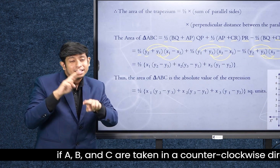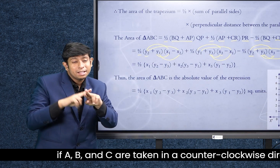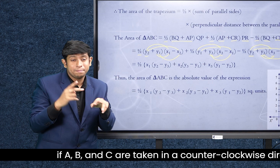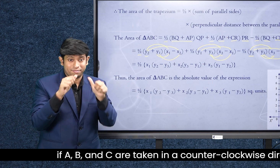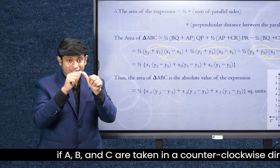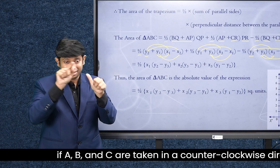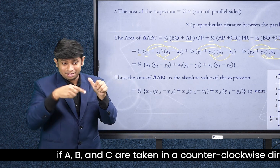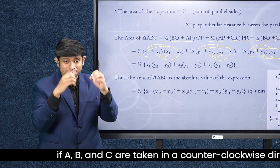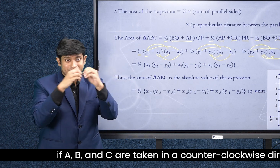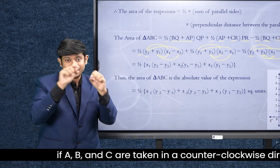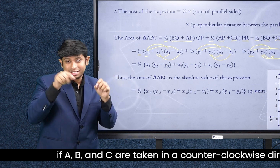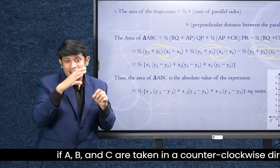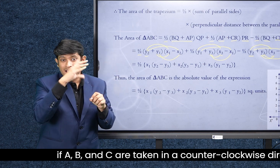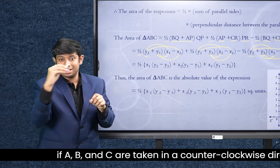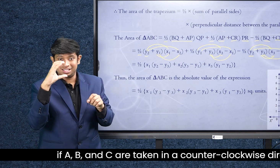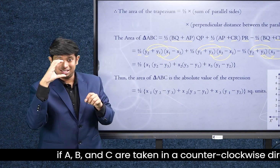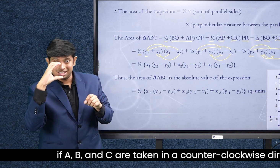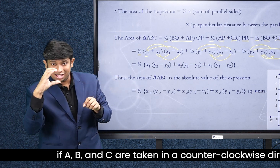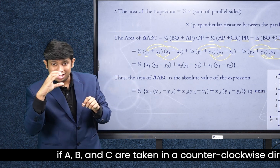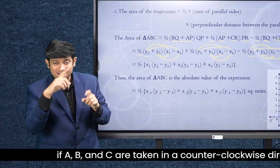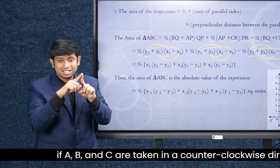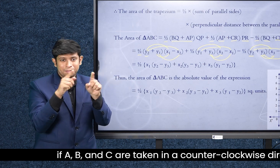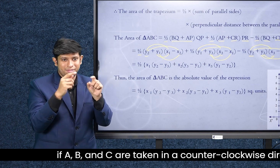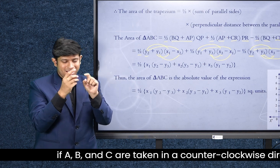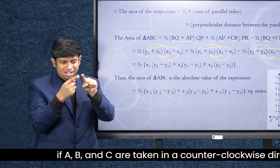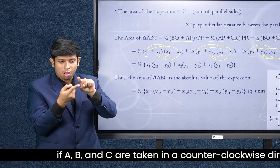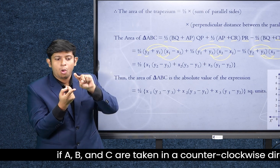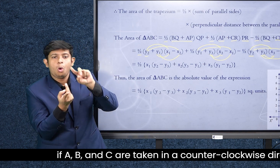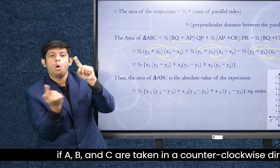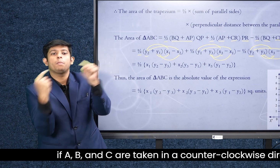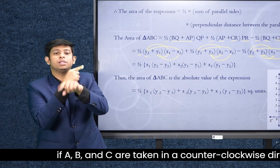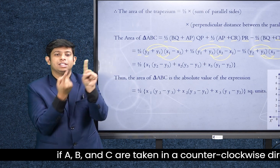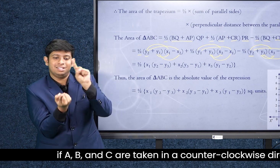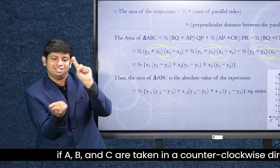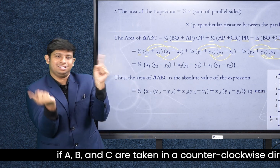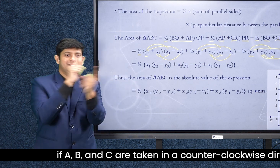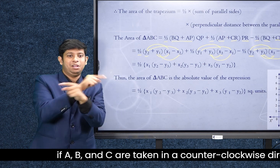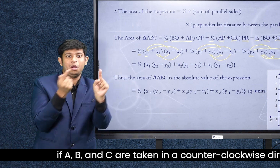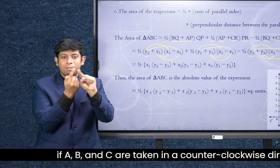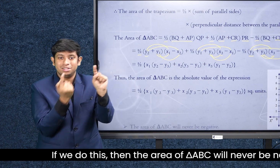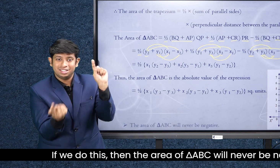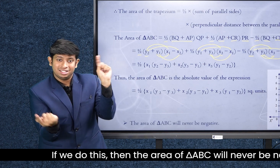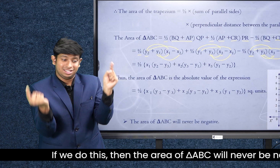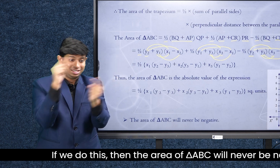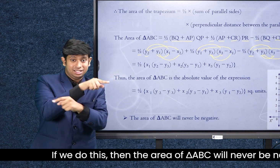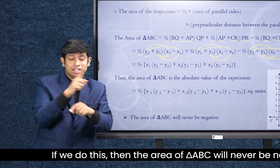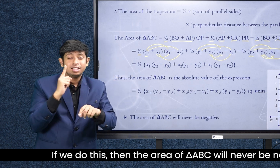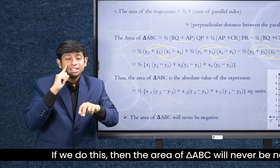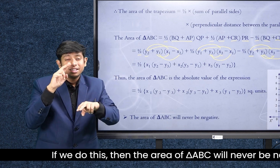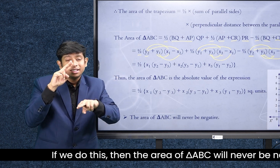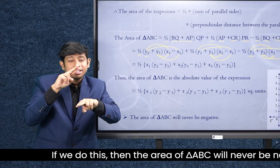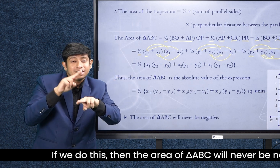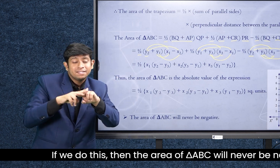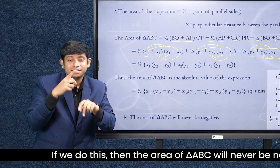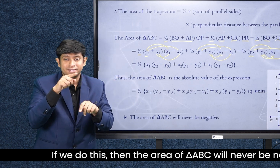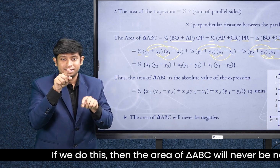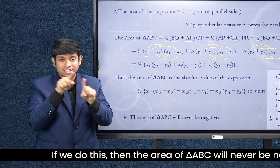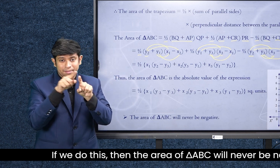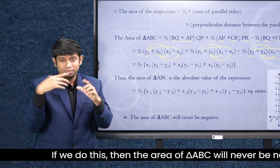If A, B and C are taken in a counterclockwise direction, if we do this, then the area of triangle